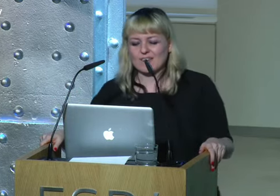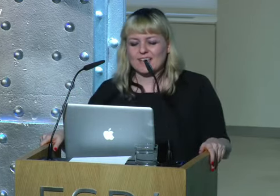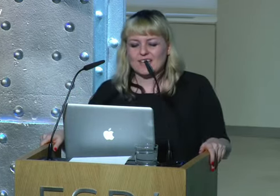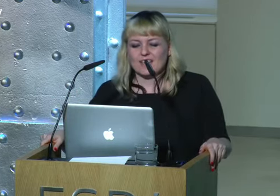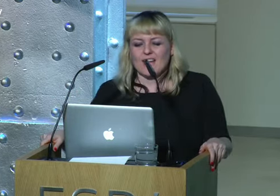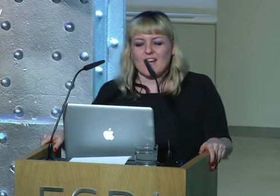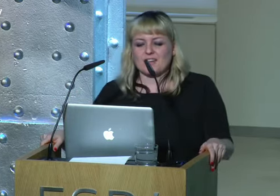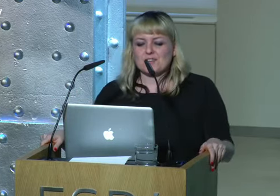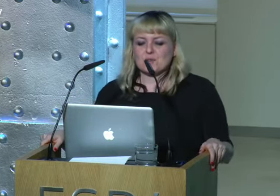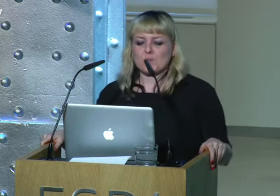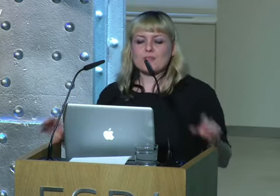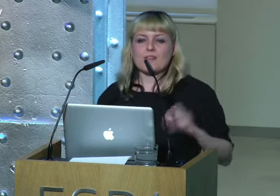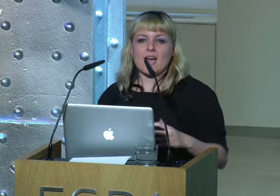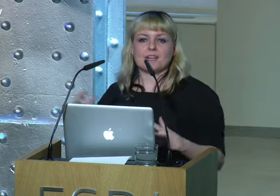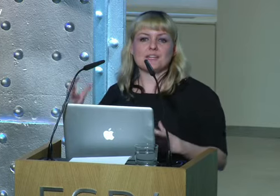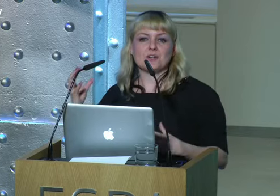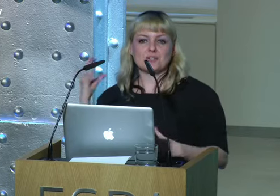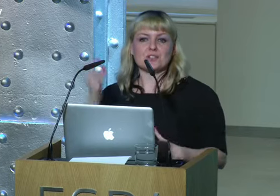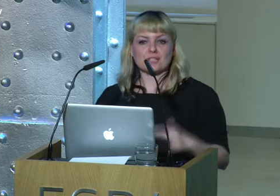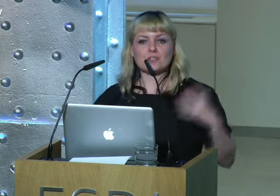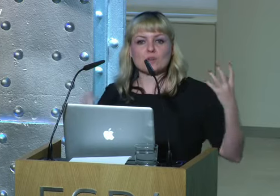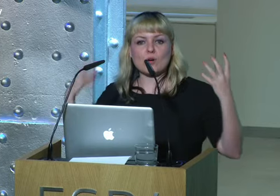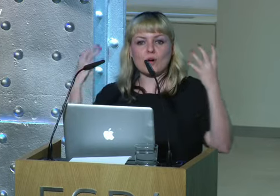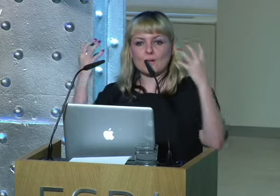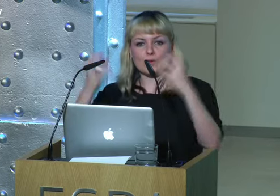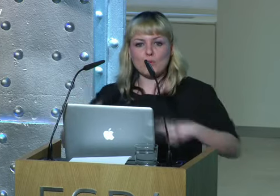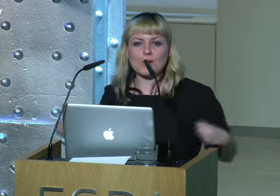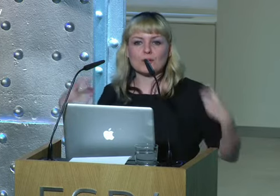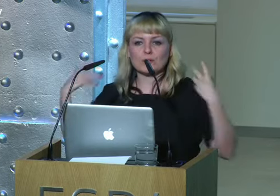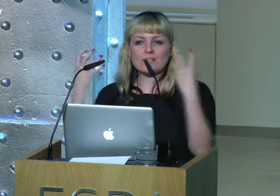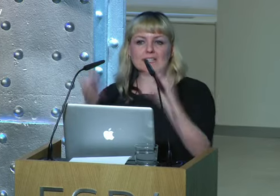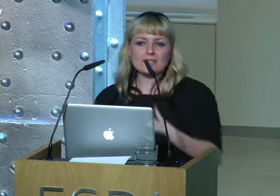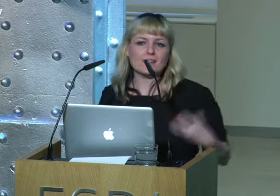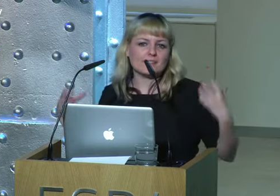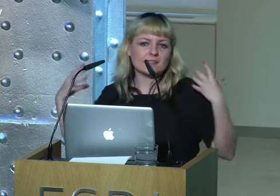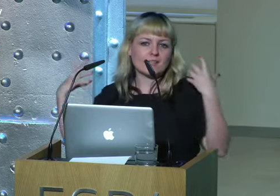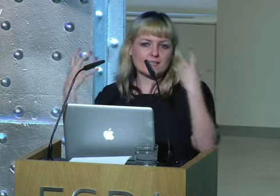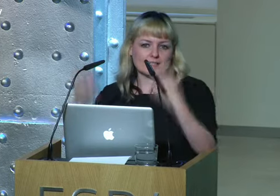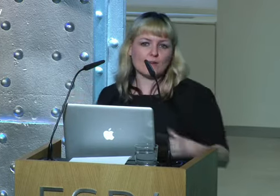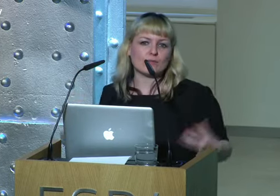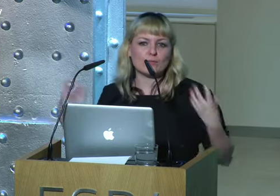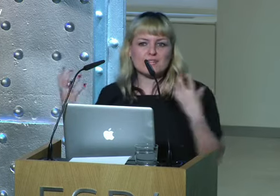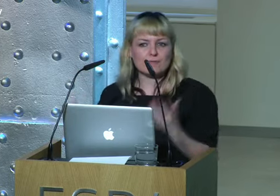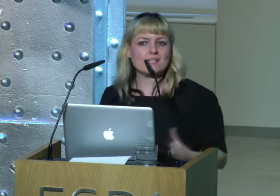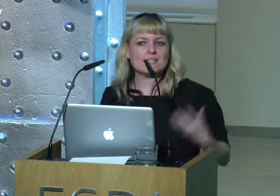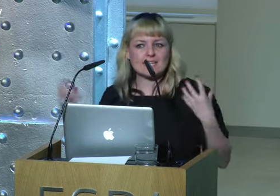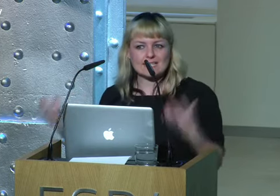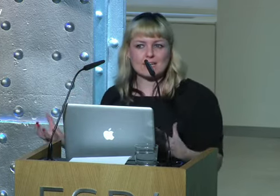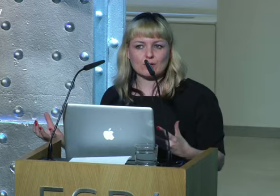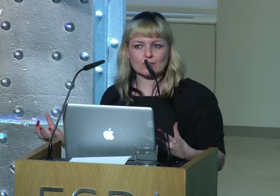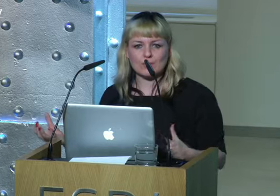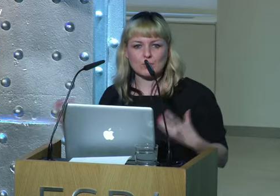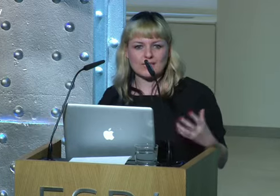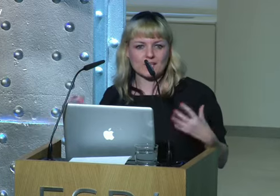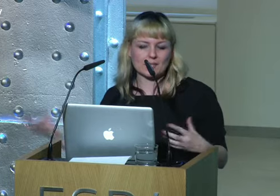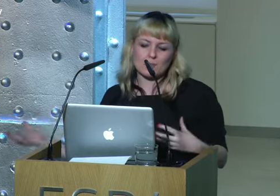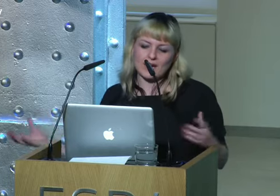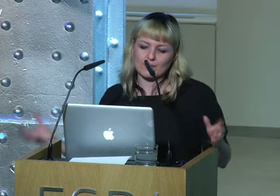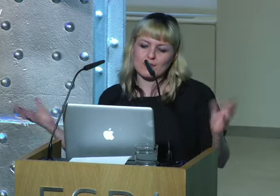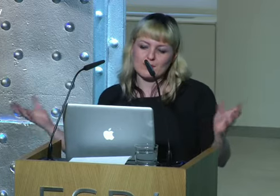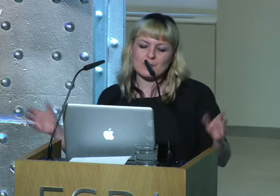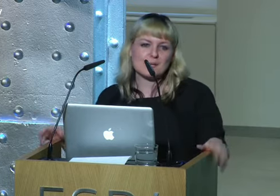Life. And with that, he consciously saw the work reliving itself and reinventing itself. It was